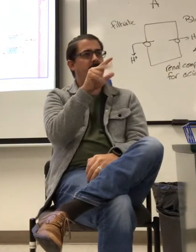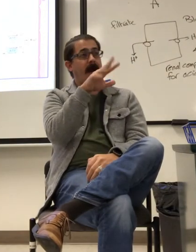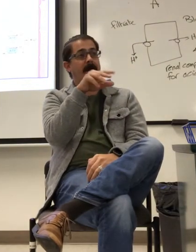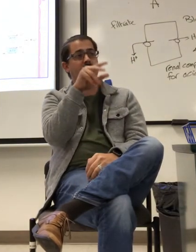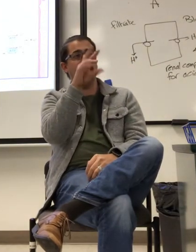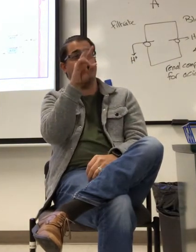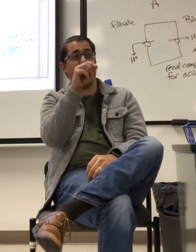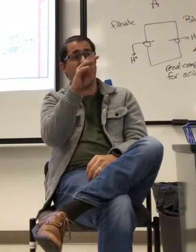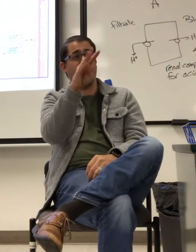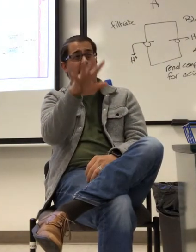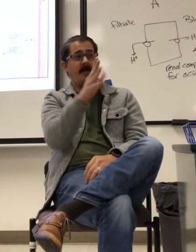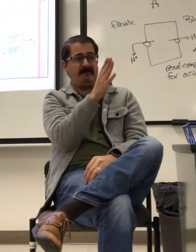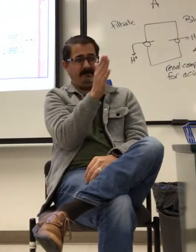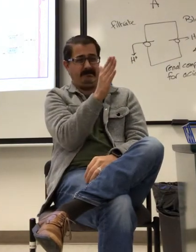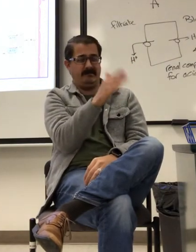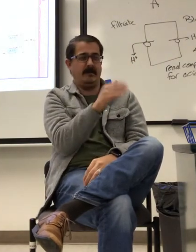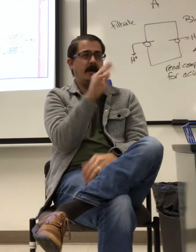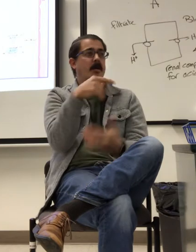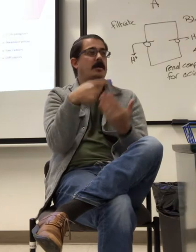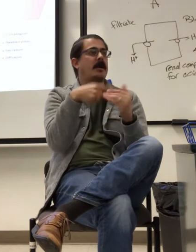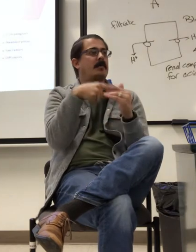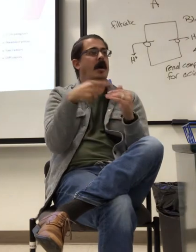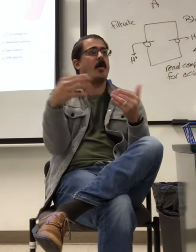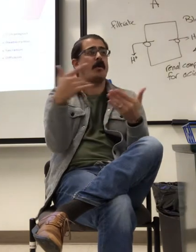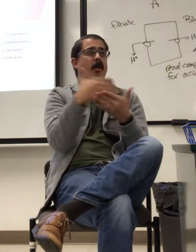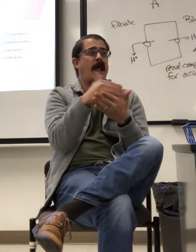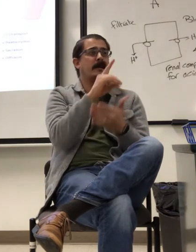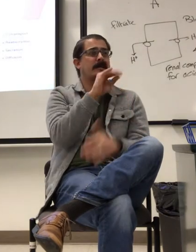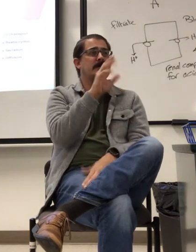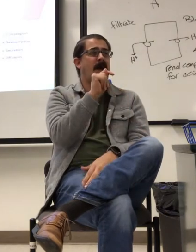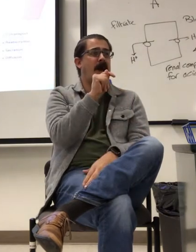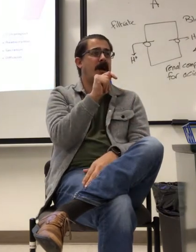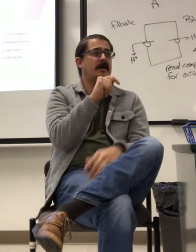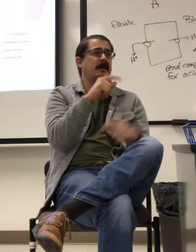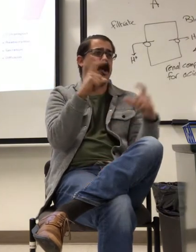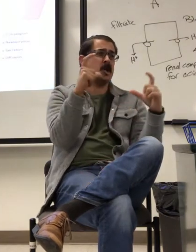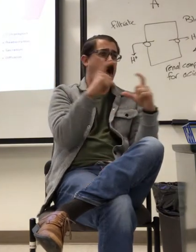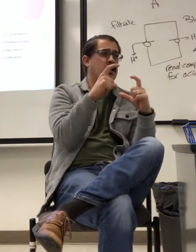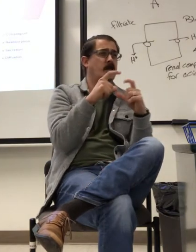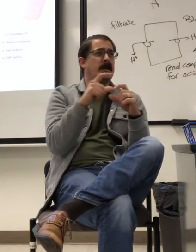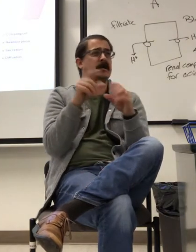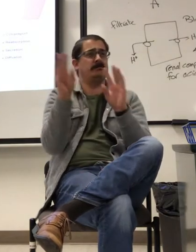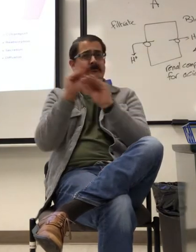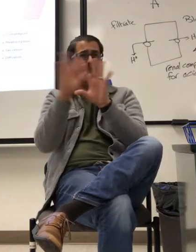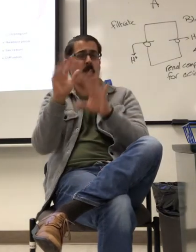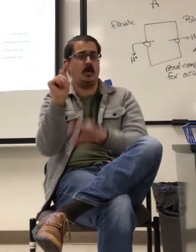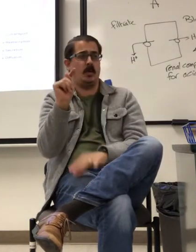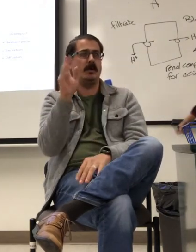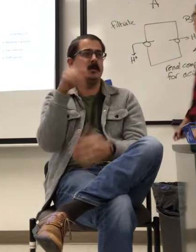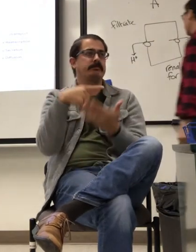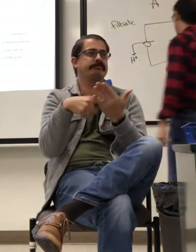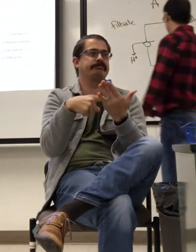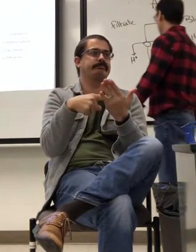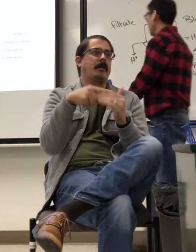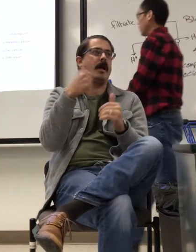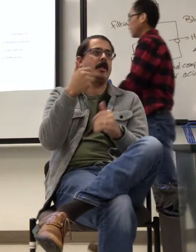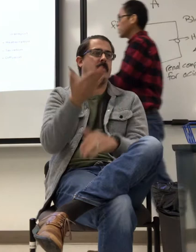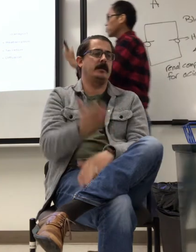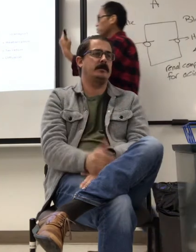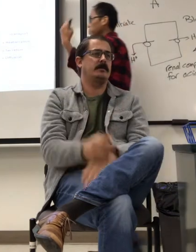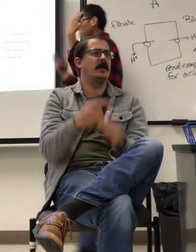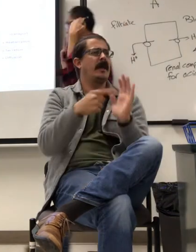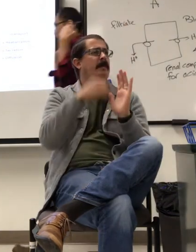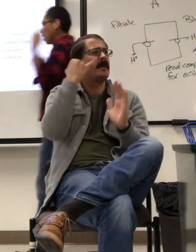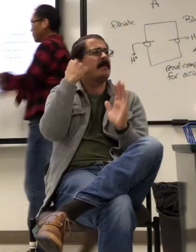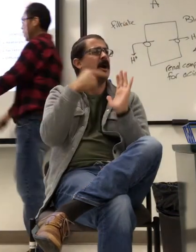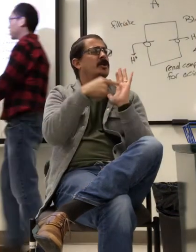So now that we've talked about the collecting duct and the formation of concentrated or diluted urine, we'll get to other things. But for example, if I